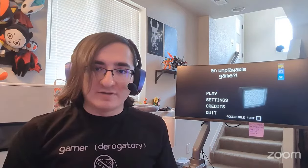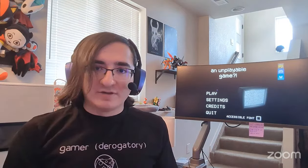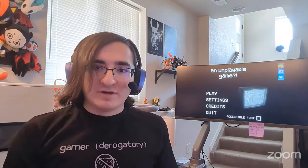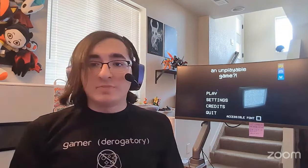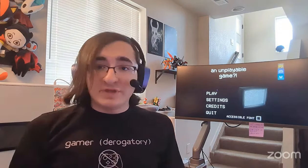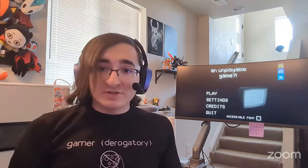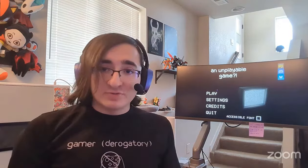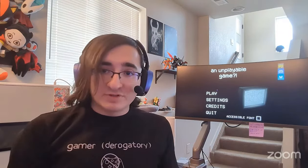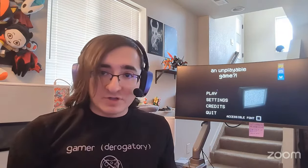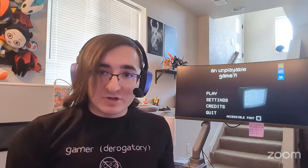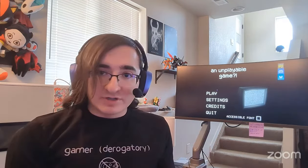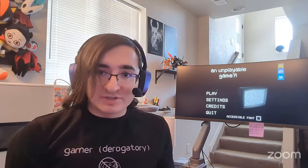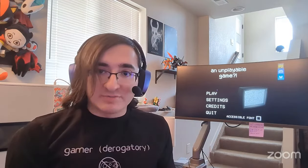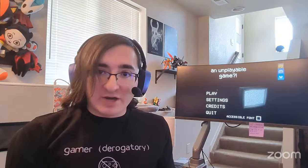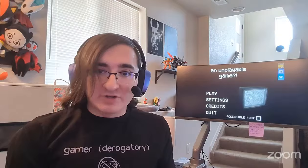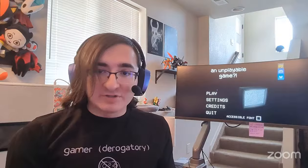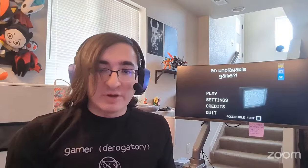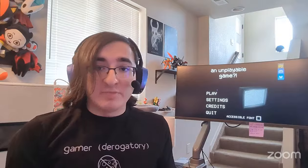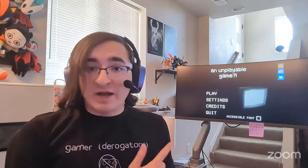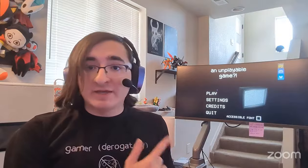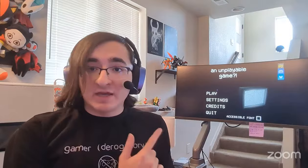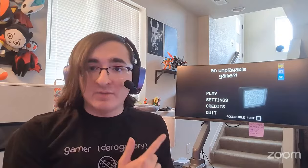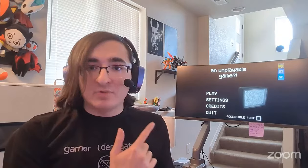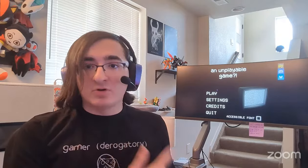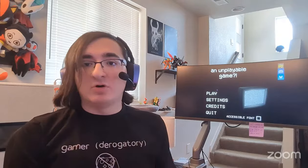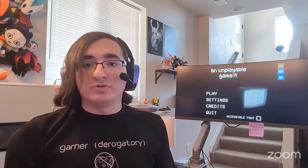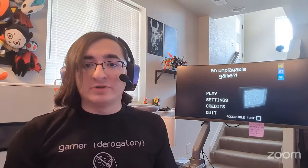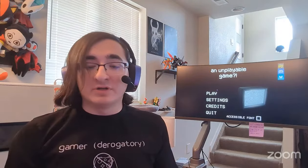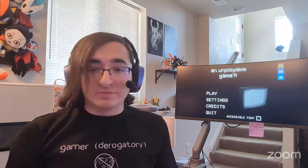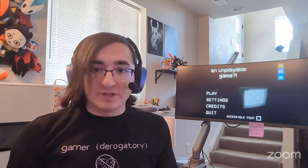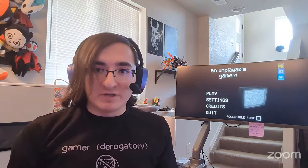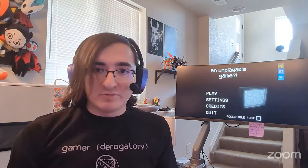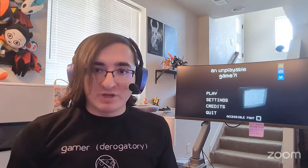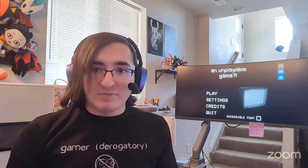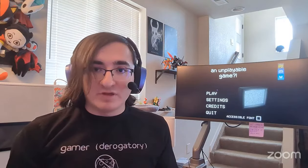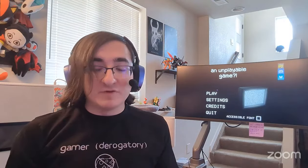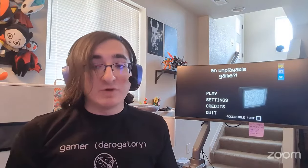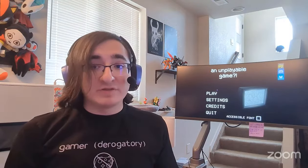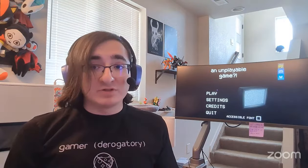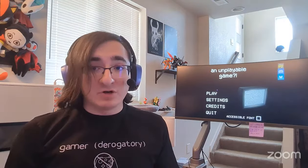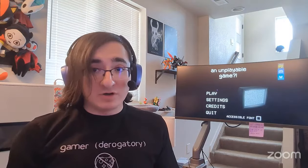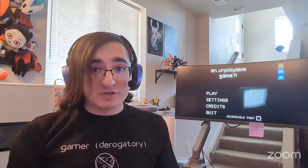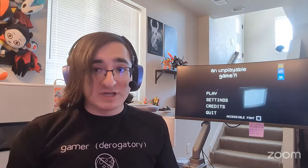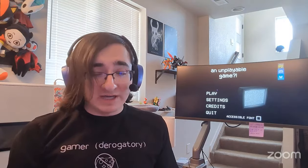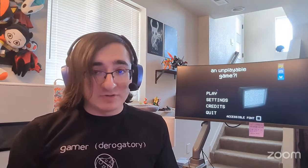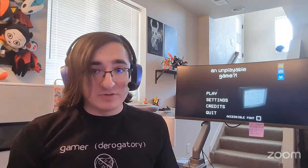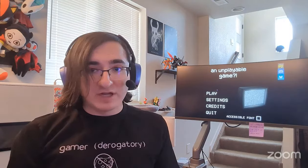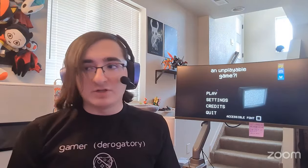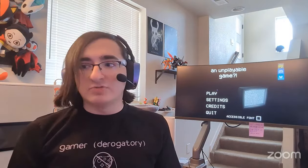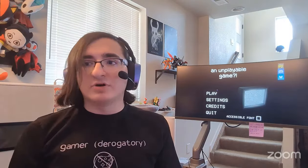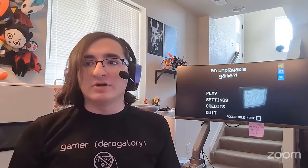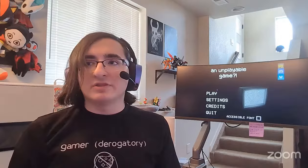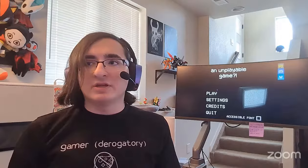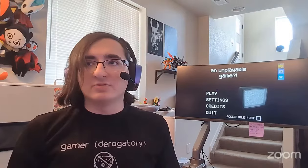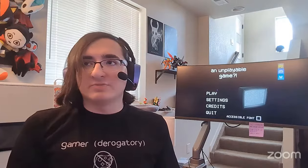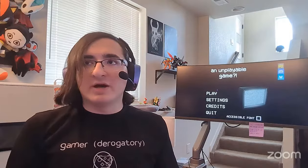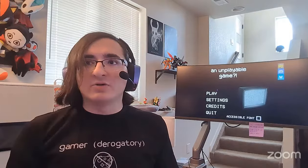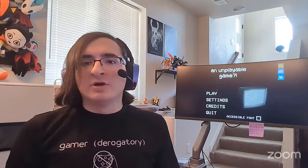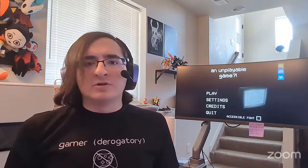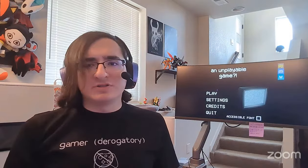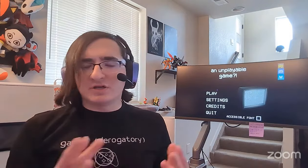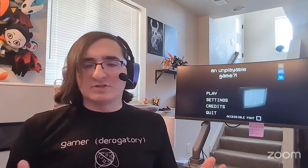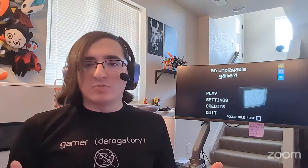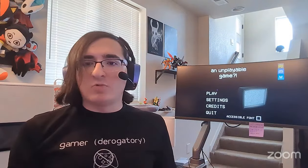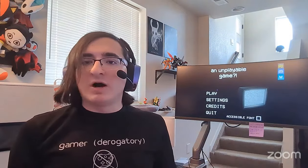like that. But that's what this talk is about. It's about my game called an unplayable game. If you read the talk title and you thought that it was